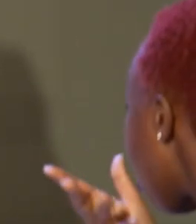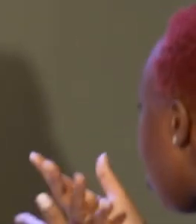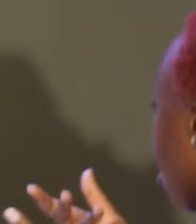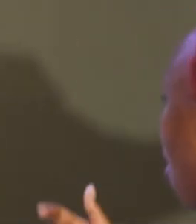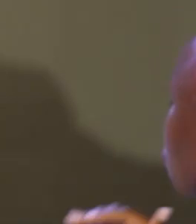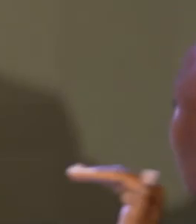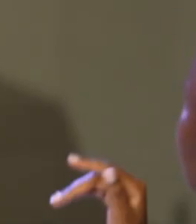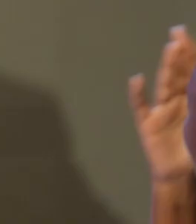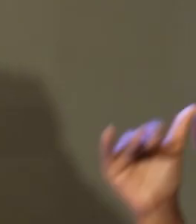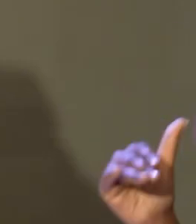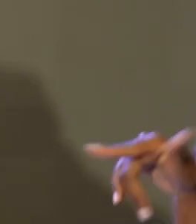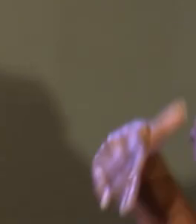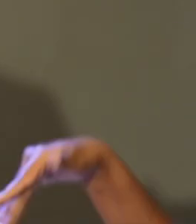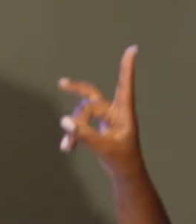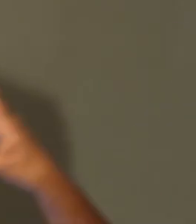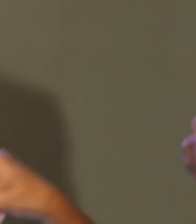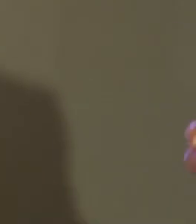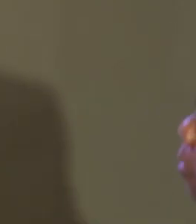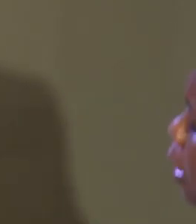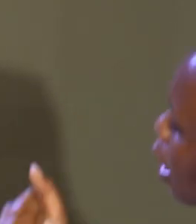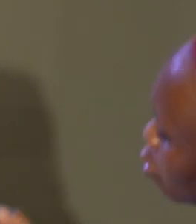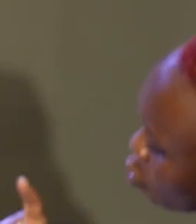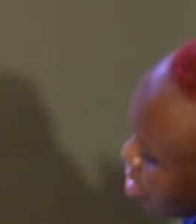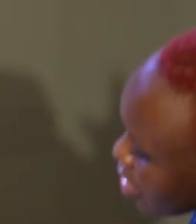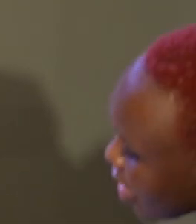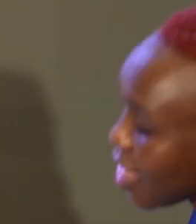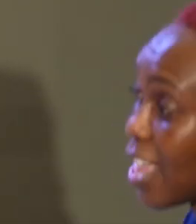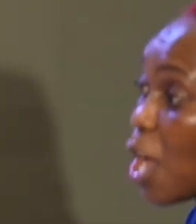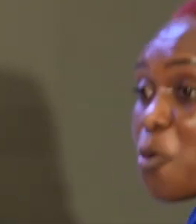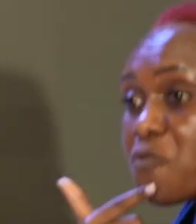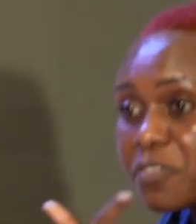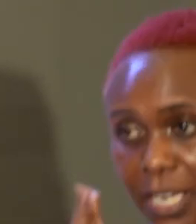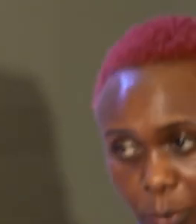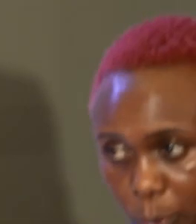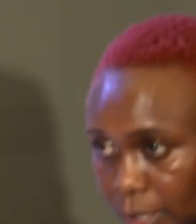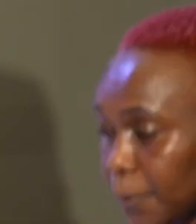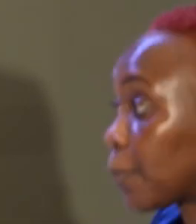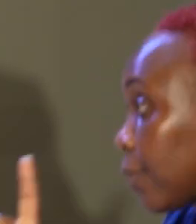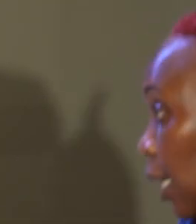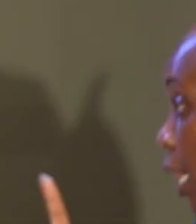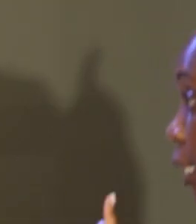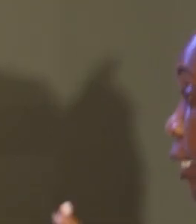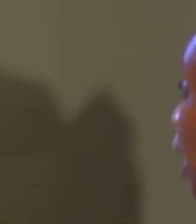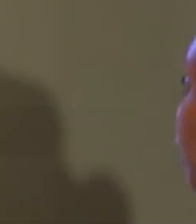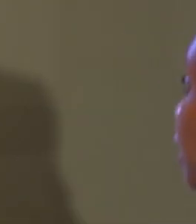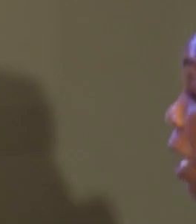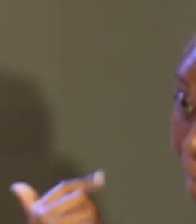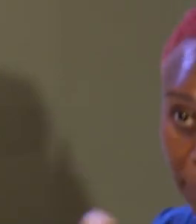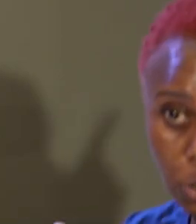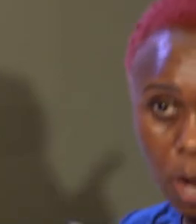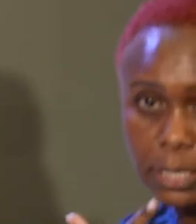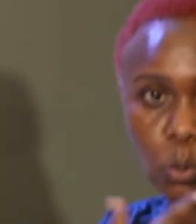one place? Do this and do this and do this now. We've said that standards, or rather we've not told